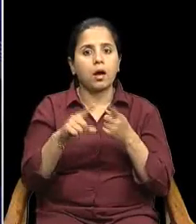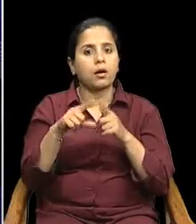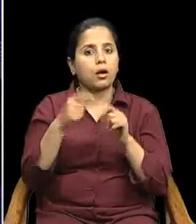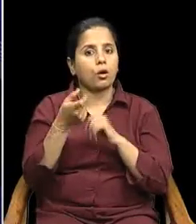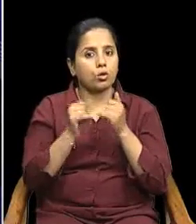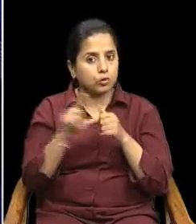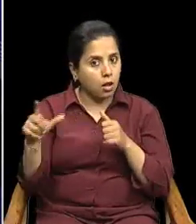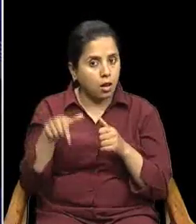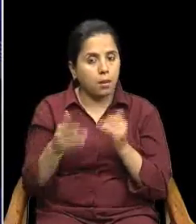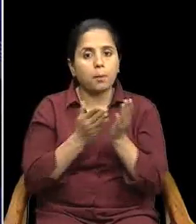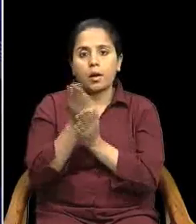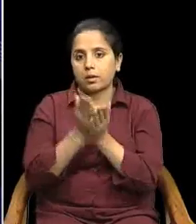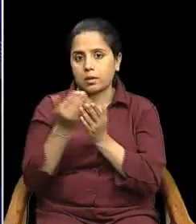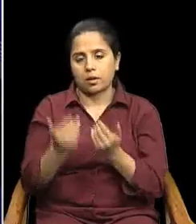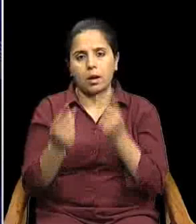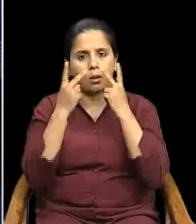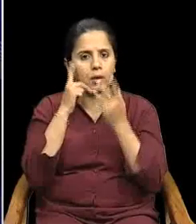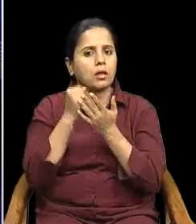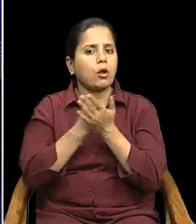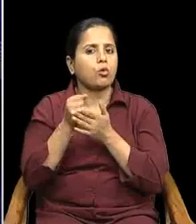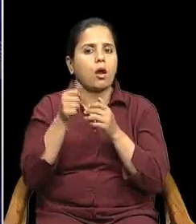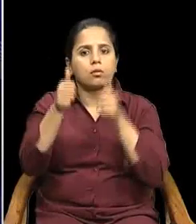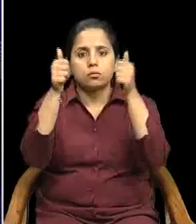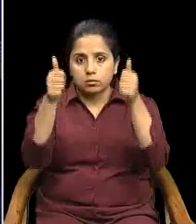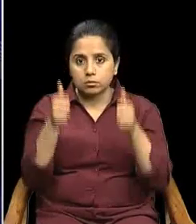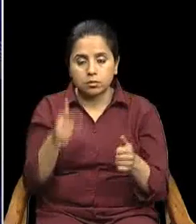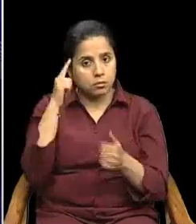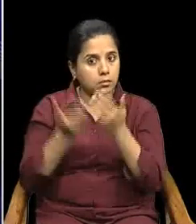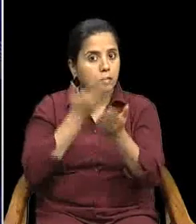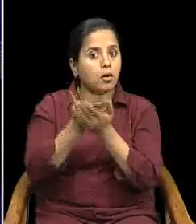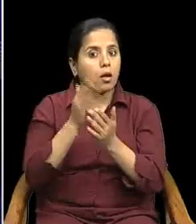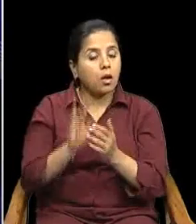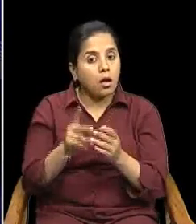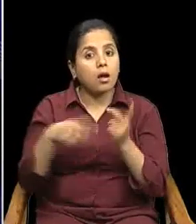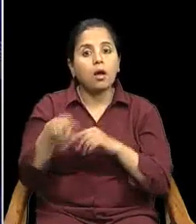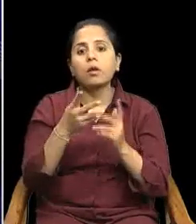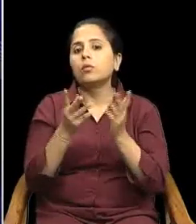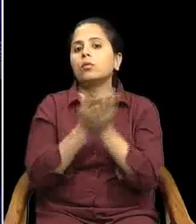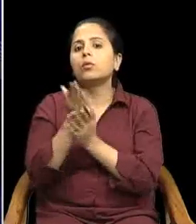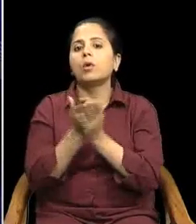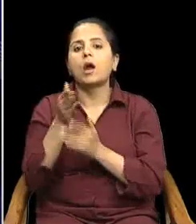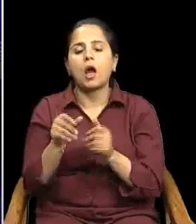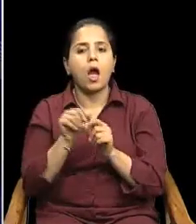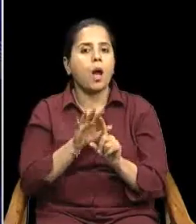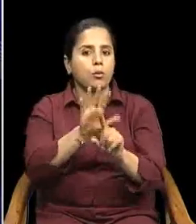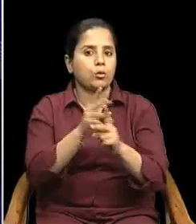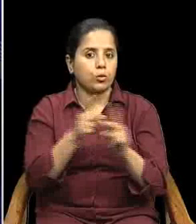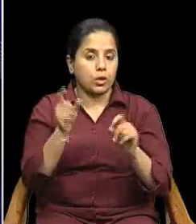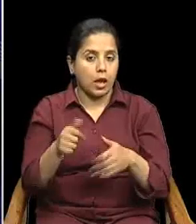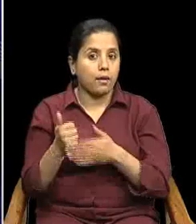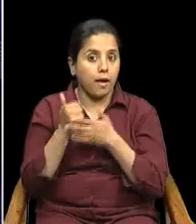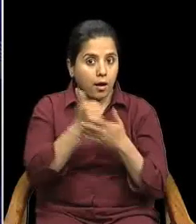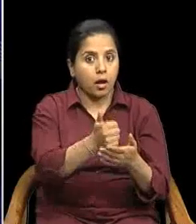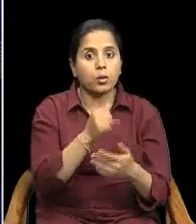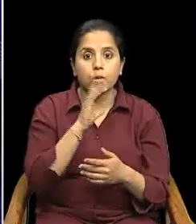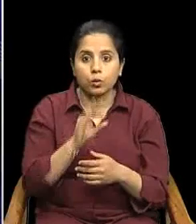methods. So, let's have a list of suggested pedagogical approaches that can really help